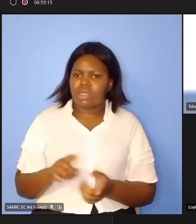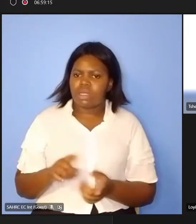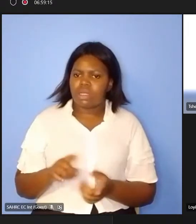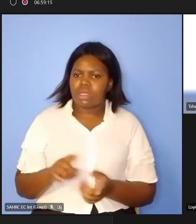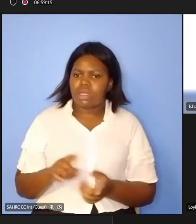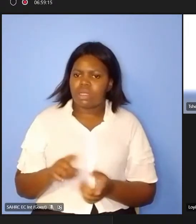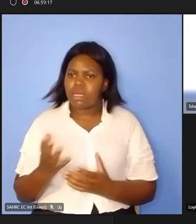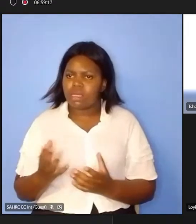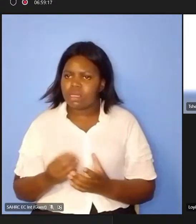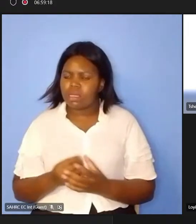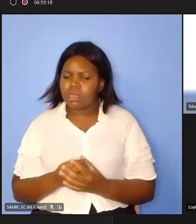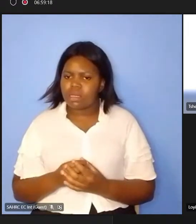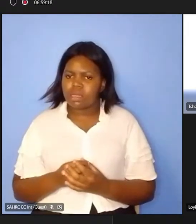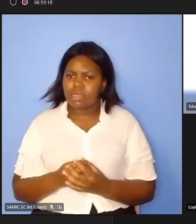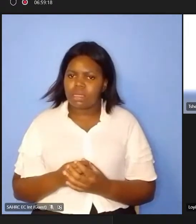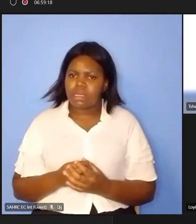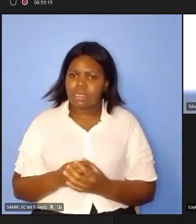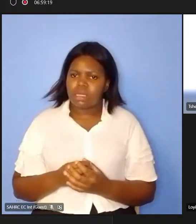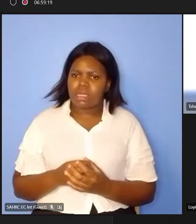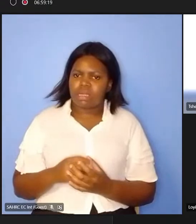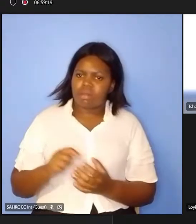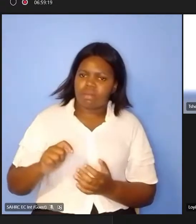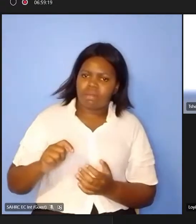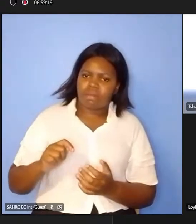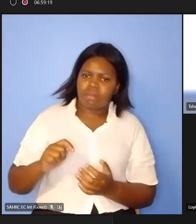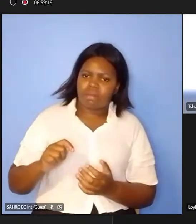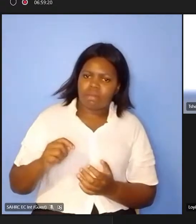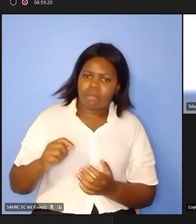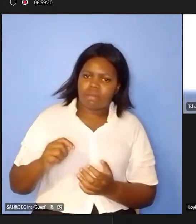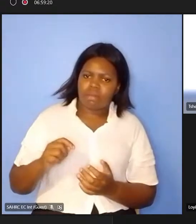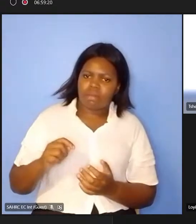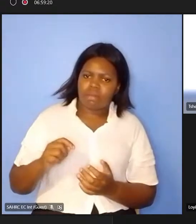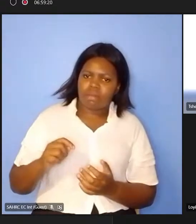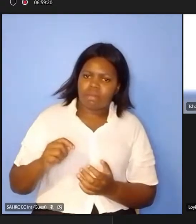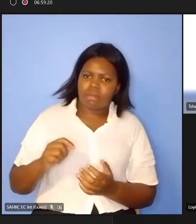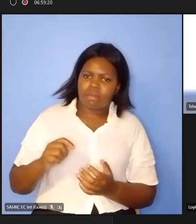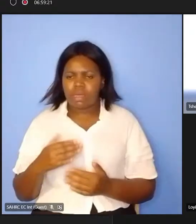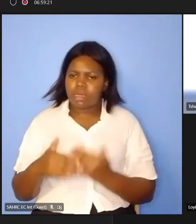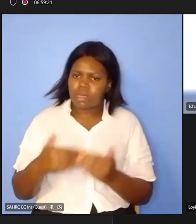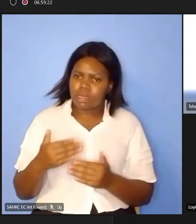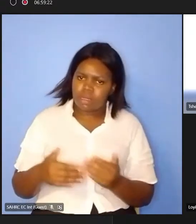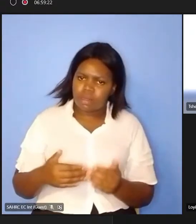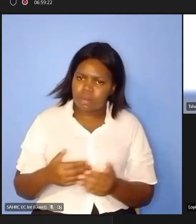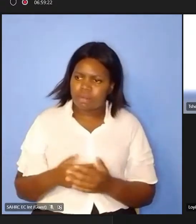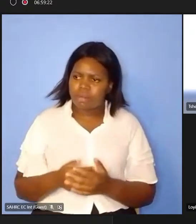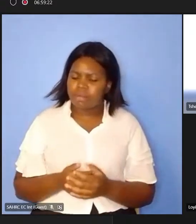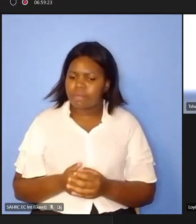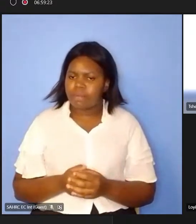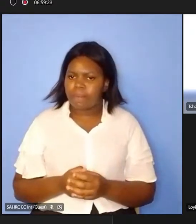appearance, gender barriers, and extra?